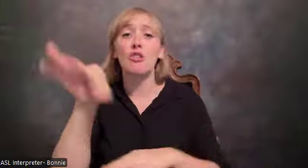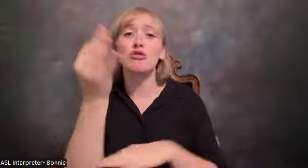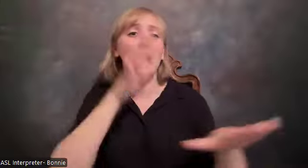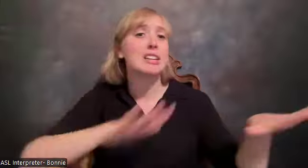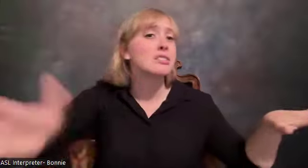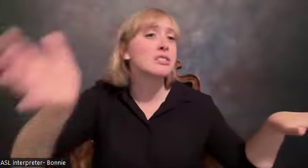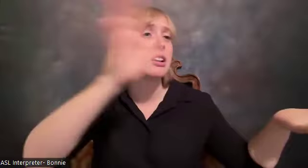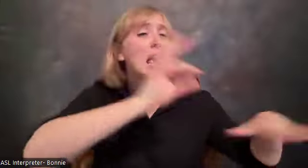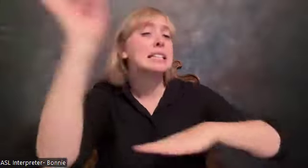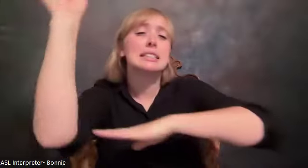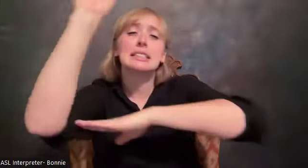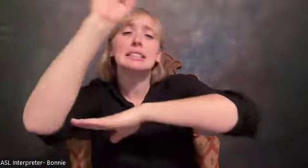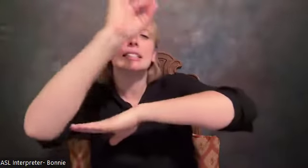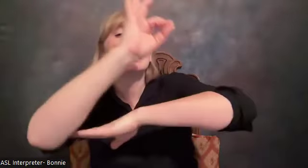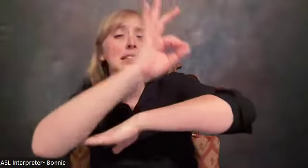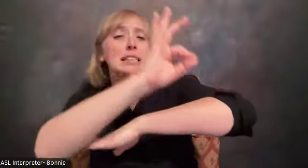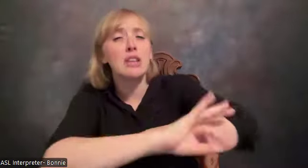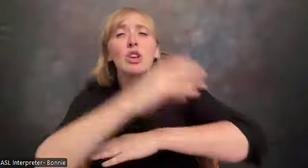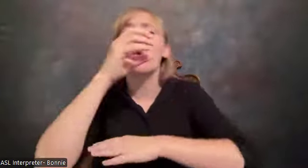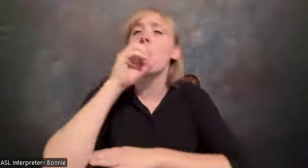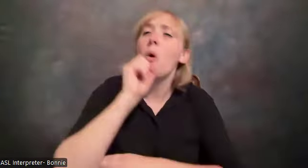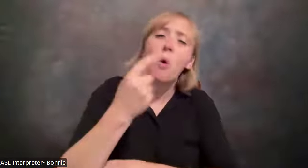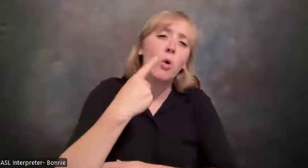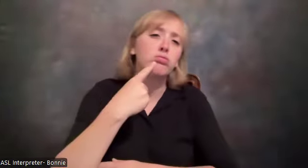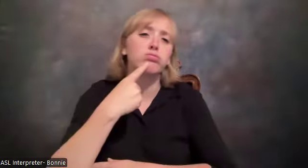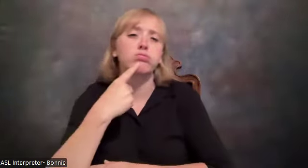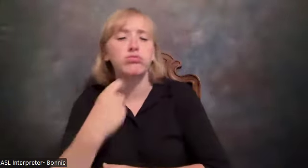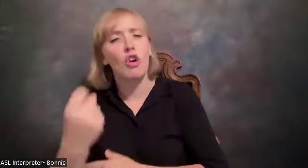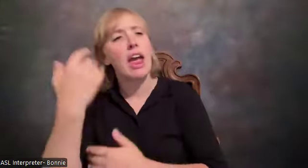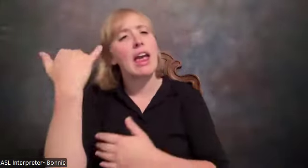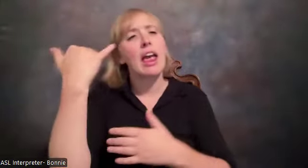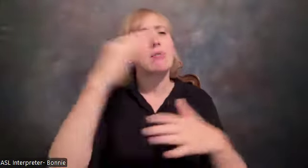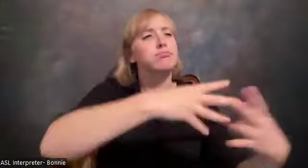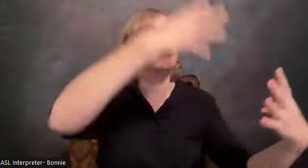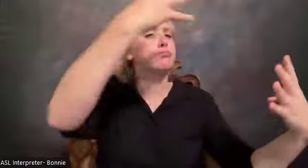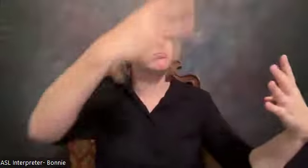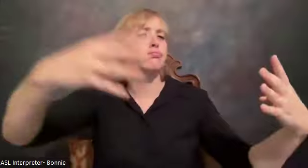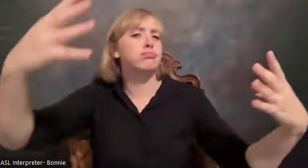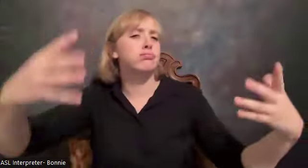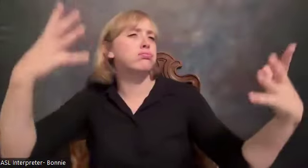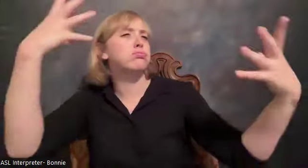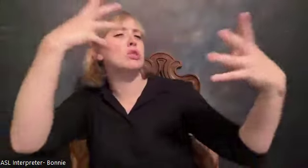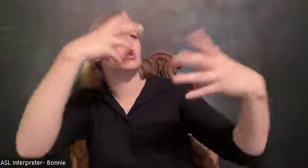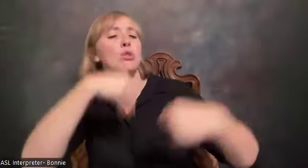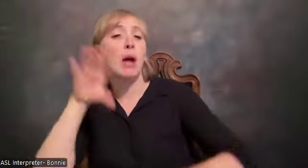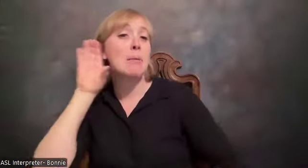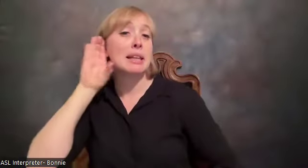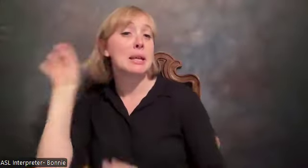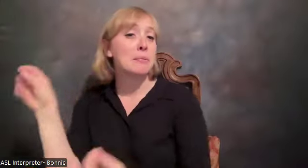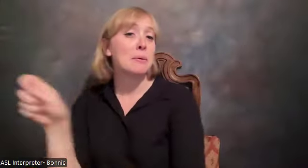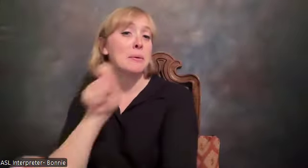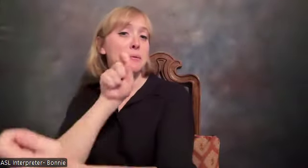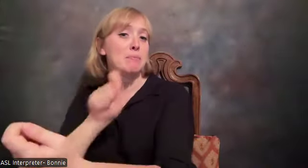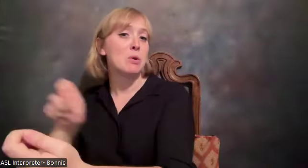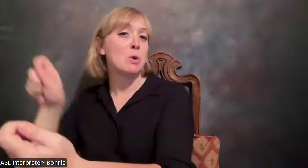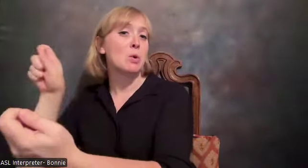sunset. And Carl, those colors are just magnificent. And Carl, I'm listening to the string quartet here. And